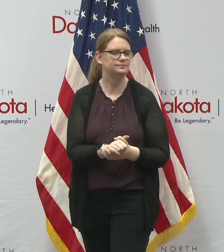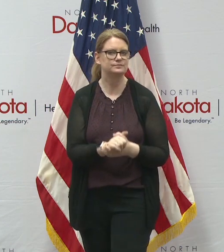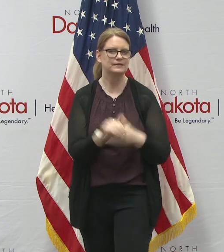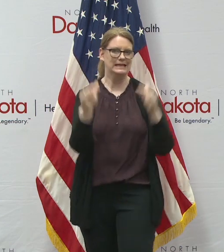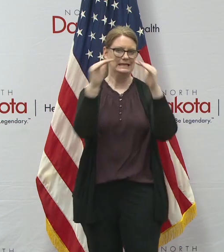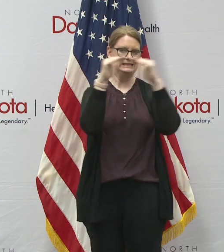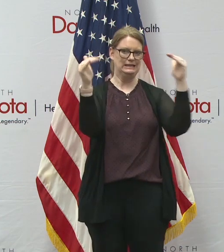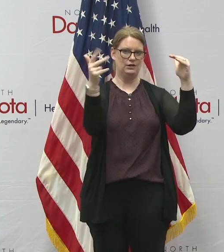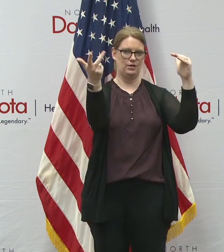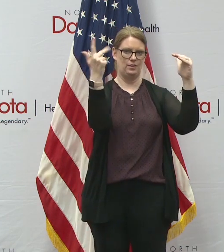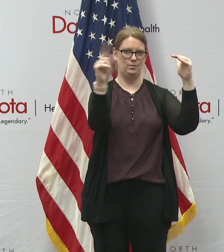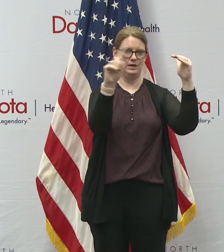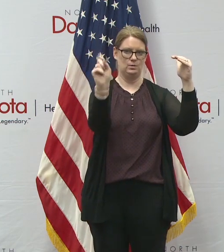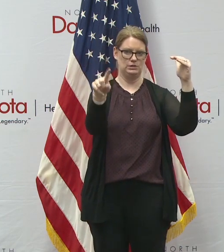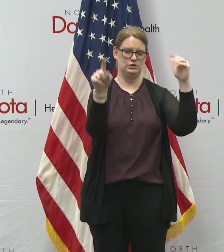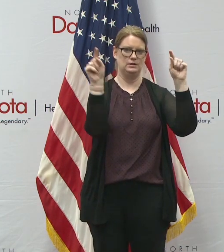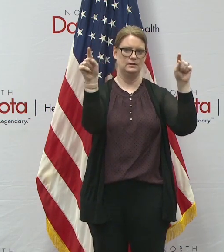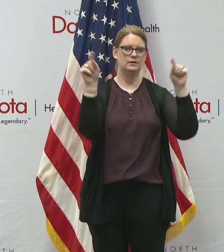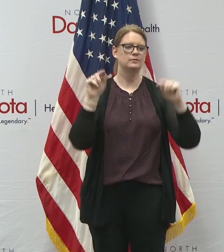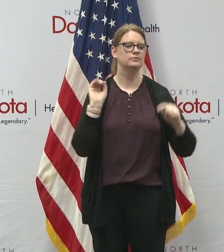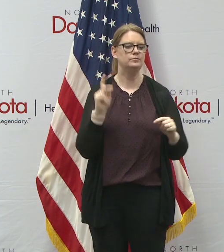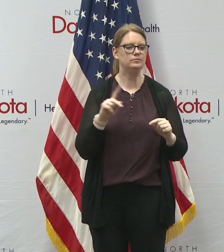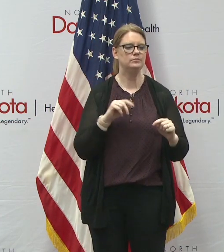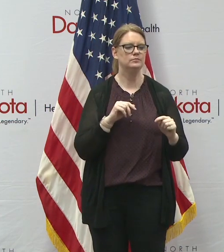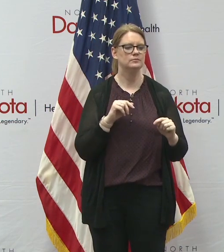Tier 3 question. Okay.